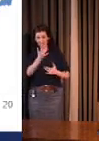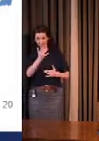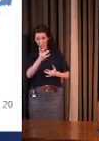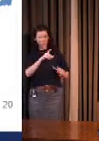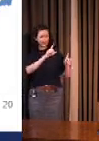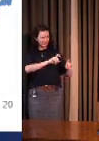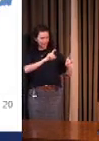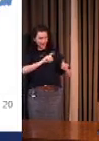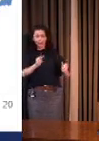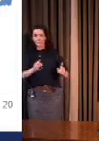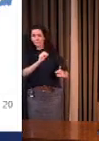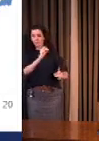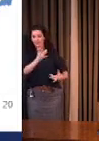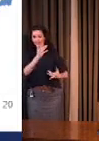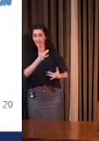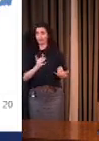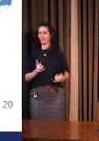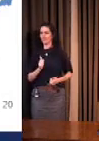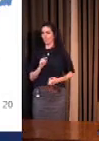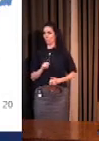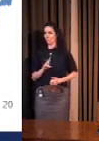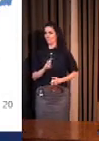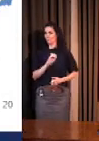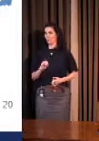all tests being conducted coming back positive to